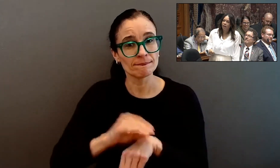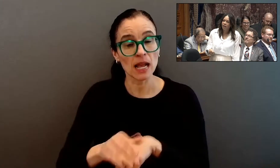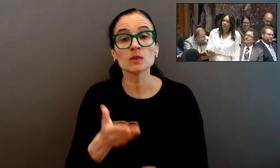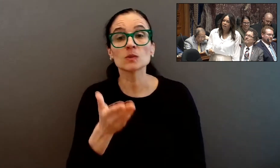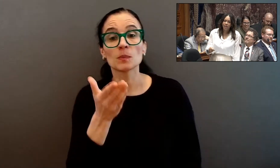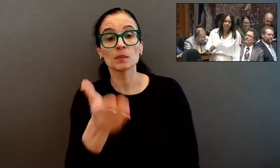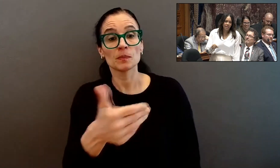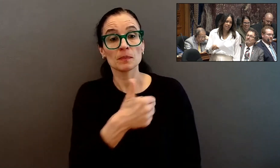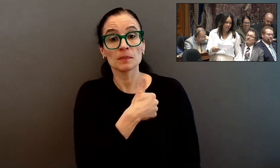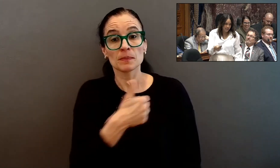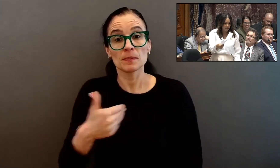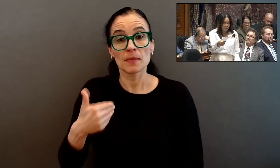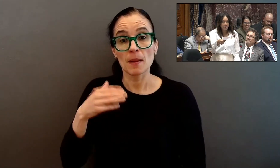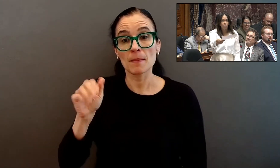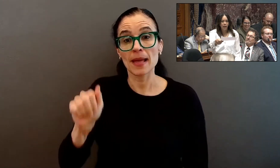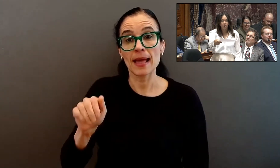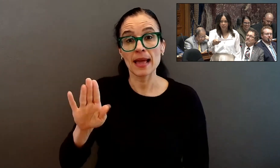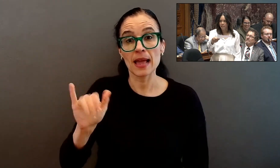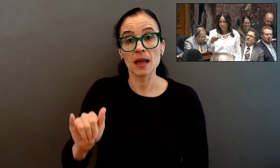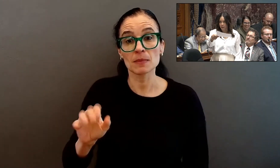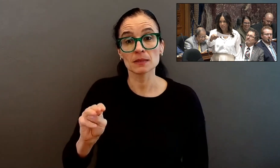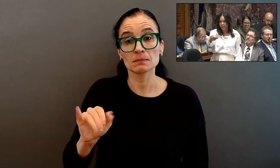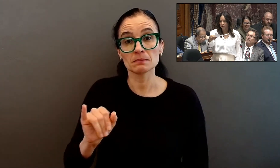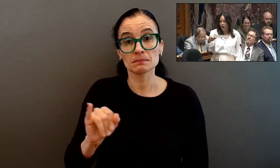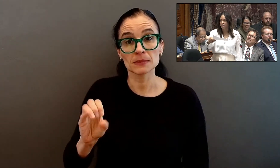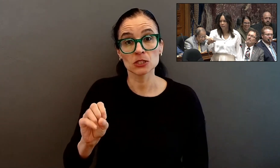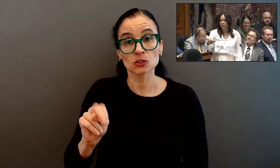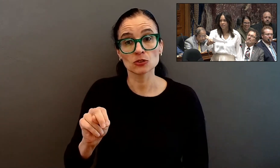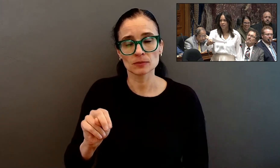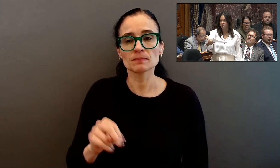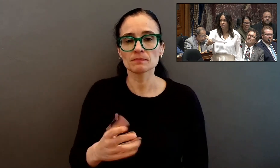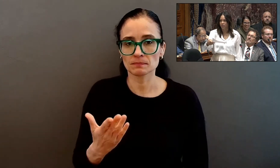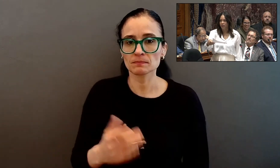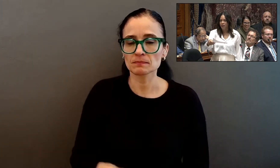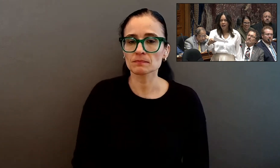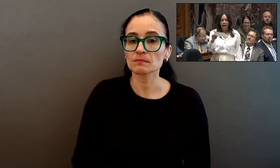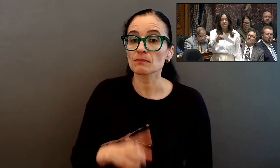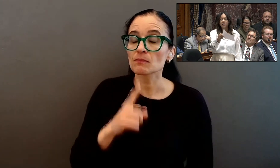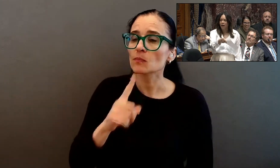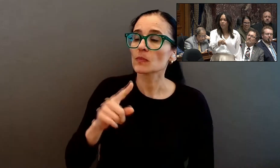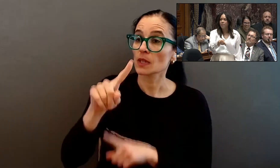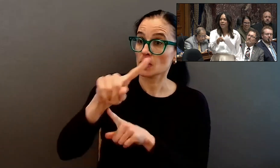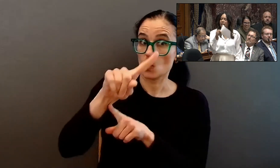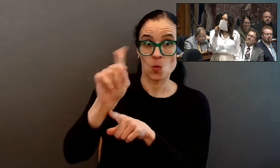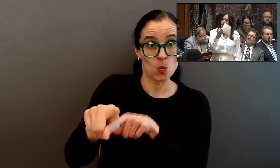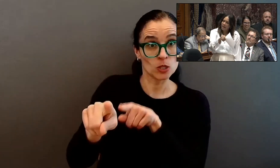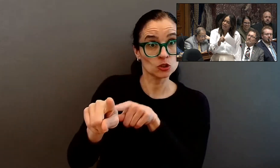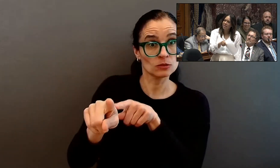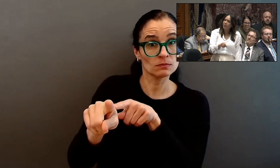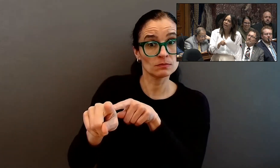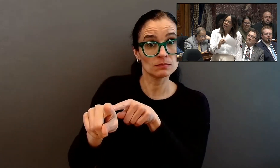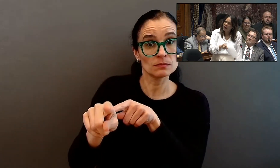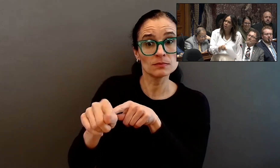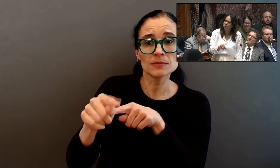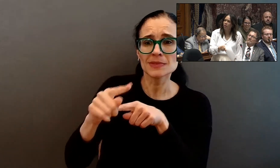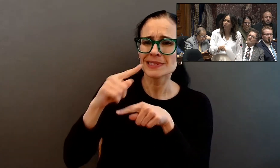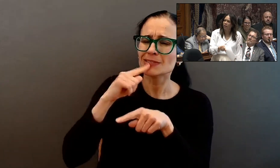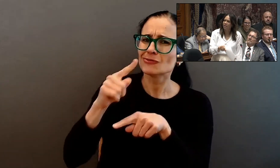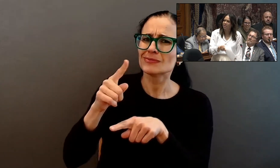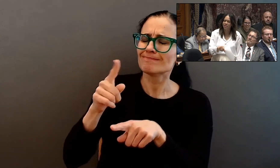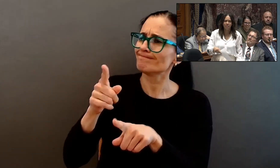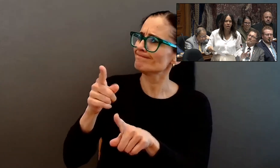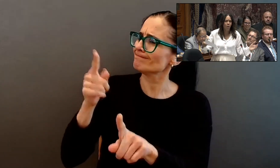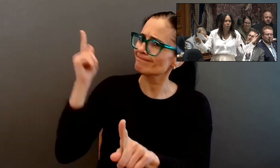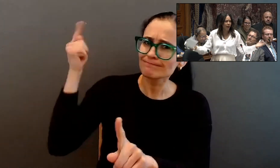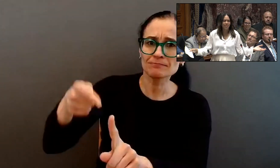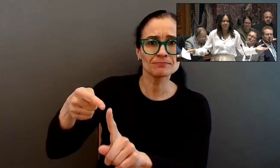issue, this question is about to hit the heart of this issue. As government, they need to be accountable for